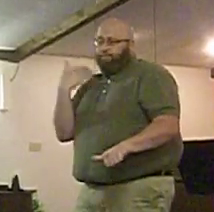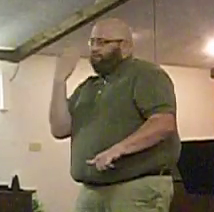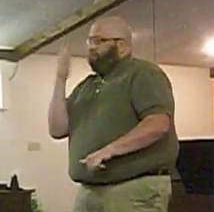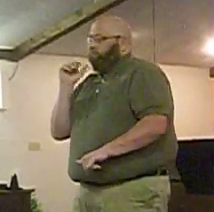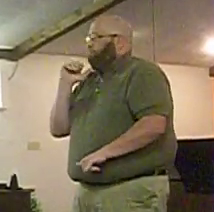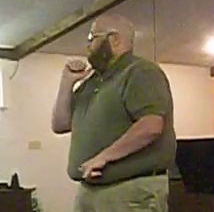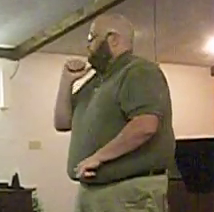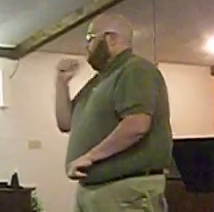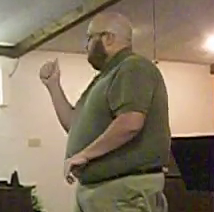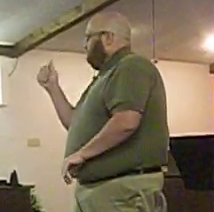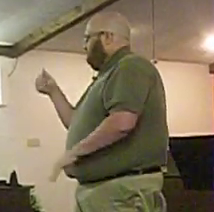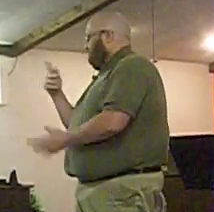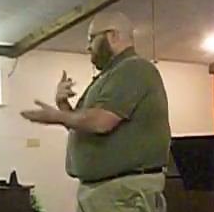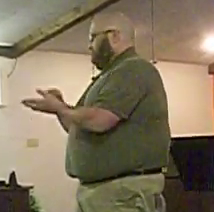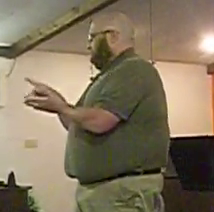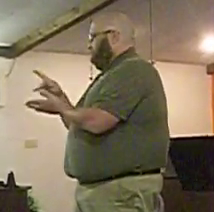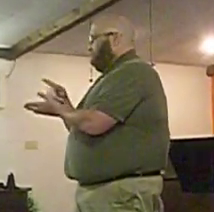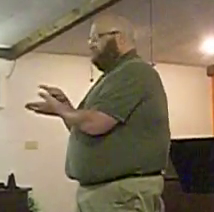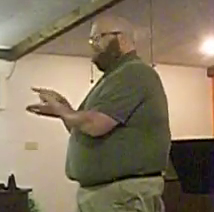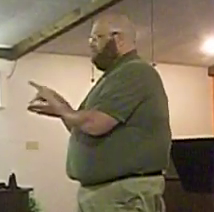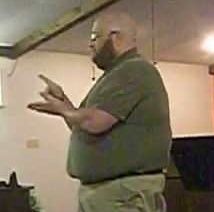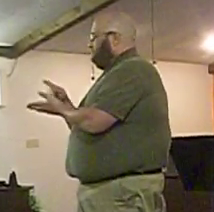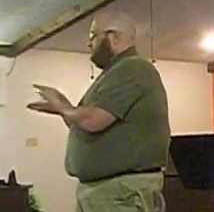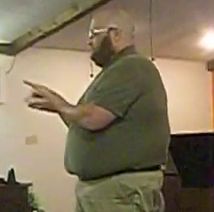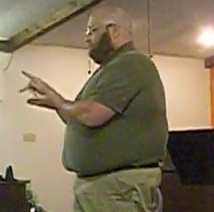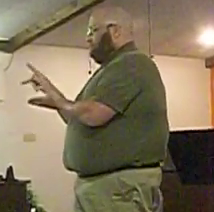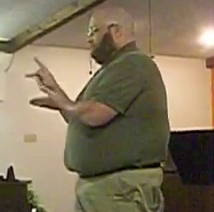I'm not going to say.